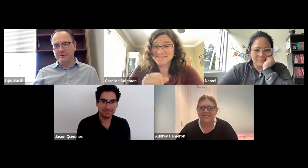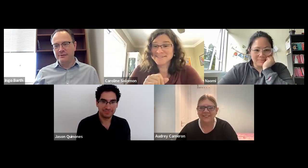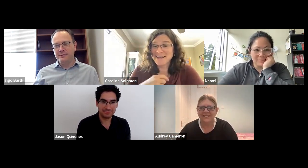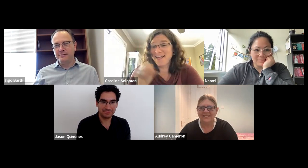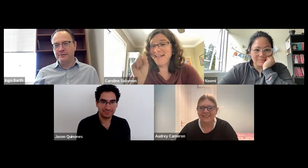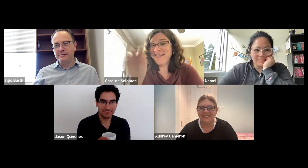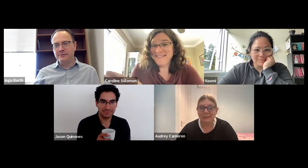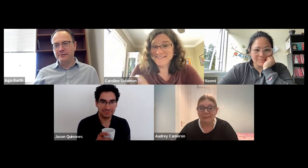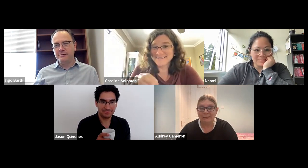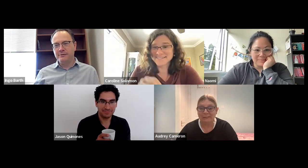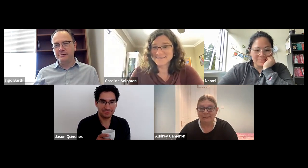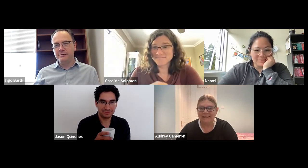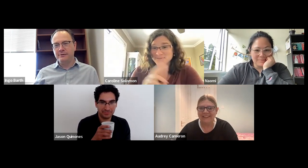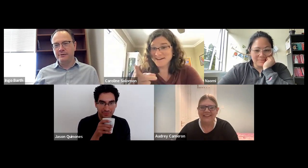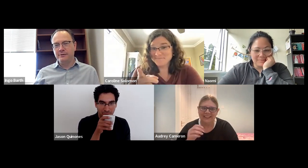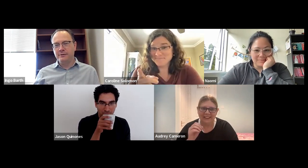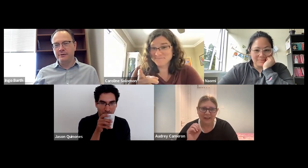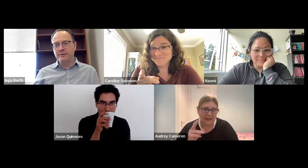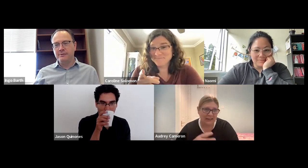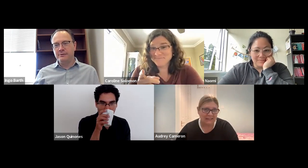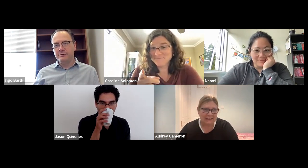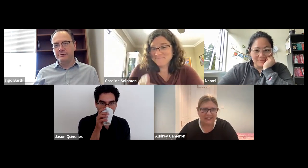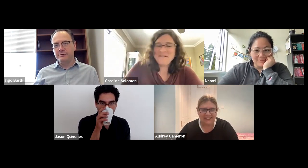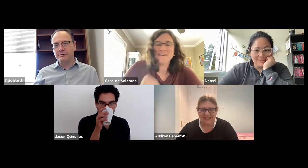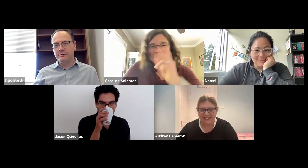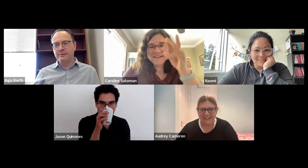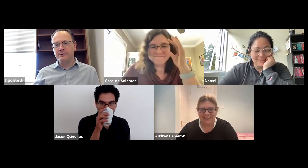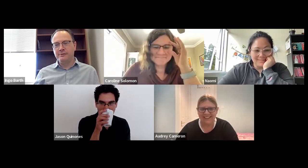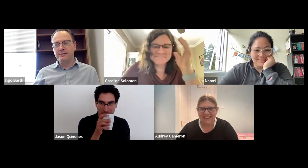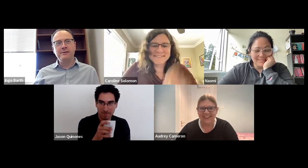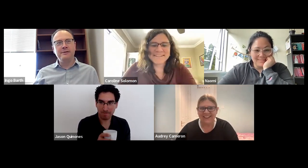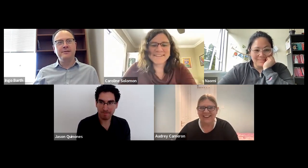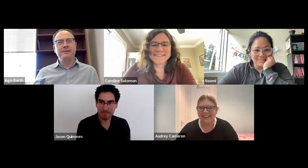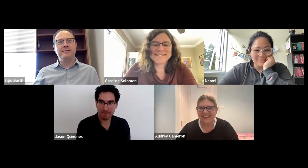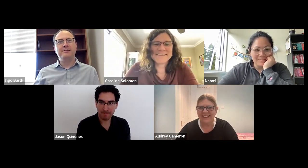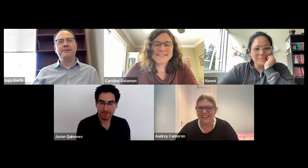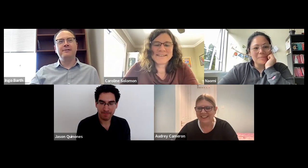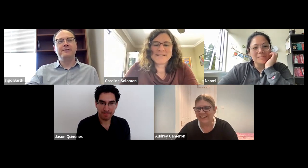Did you want to volunteer first, Audrey? Okay.